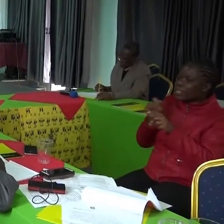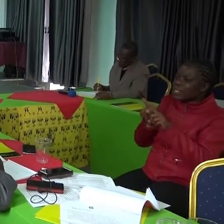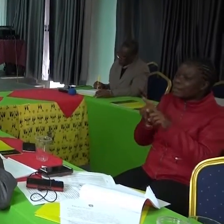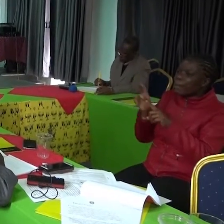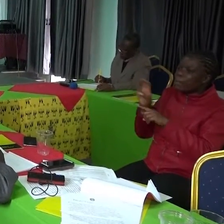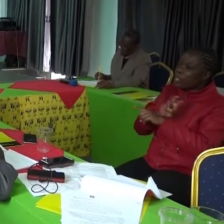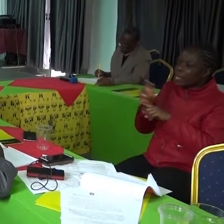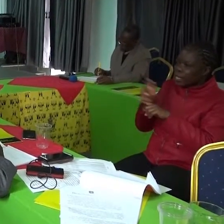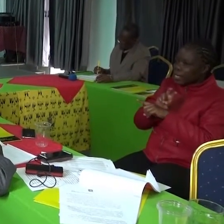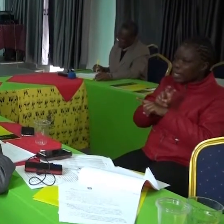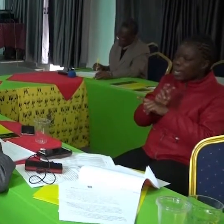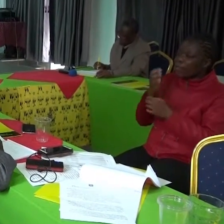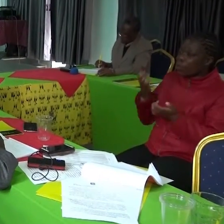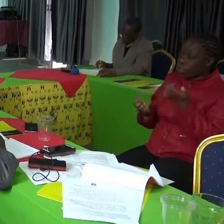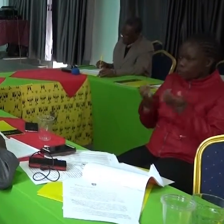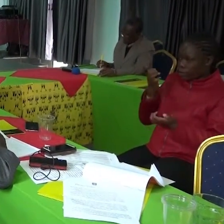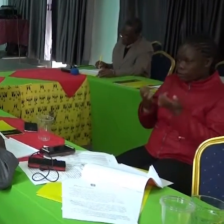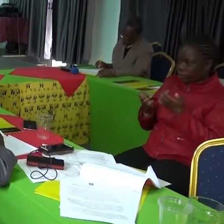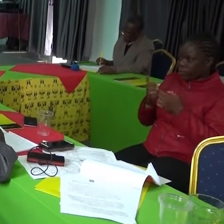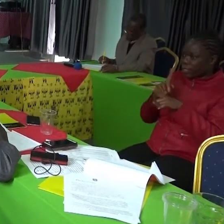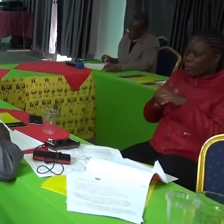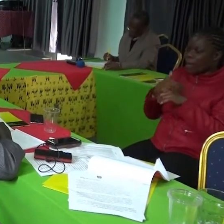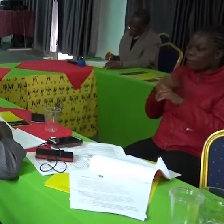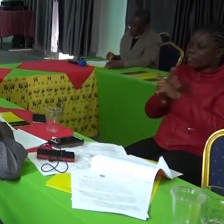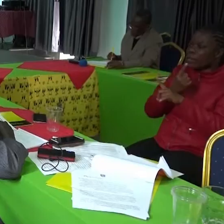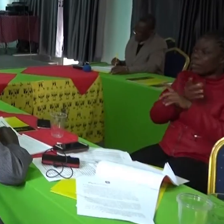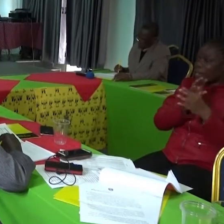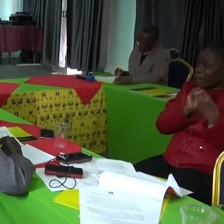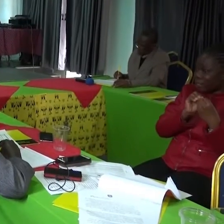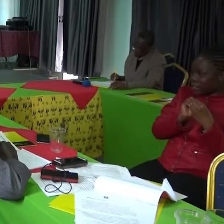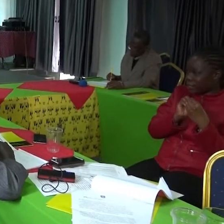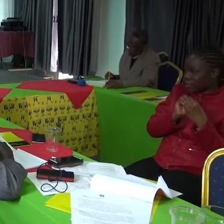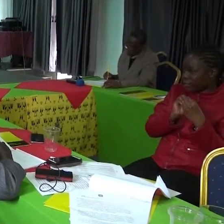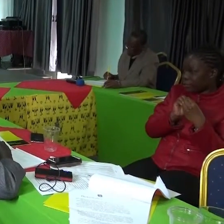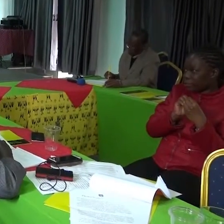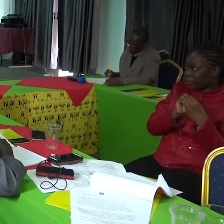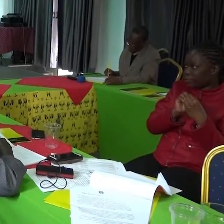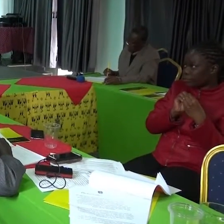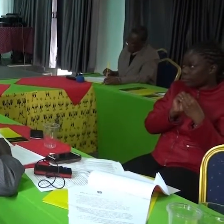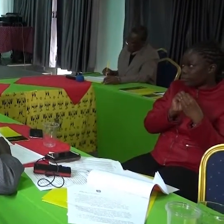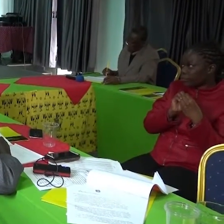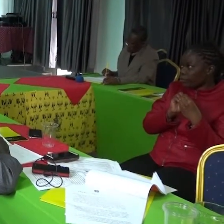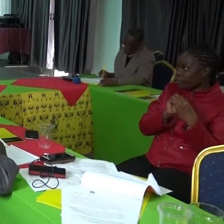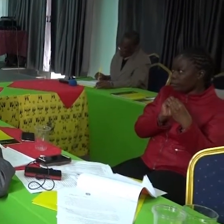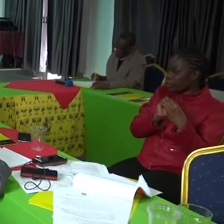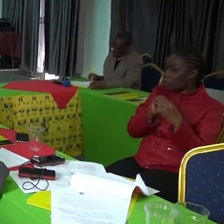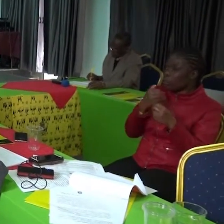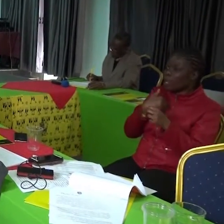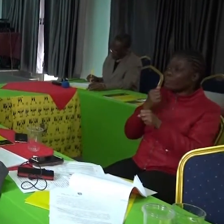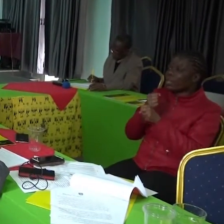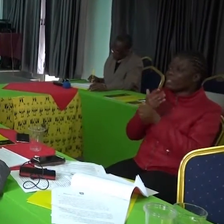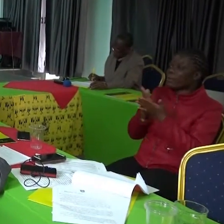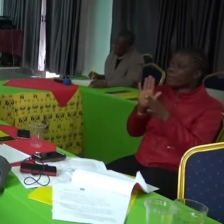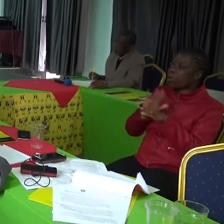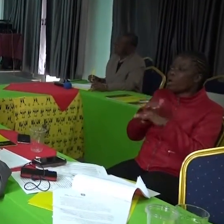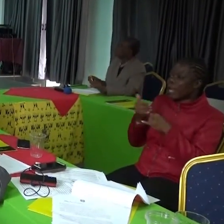evaluation as we go even through the workshops. So we have done something online. So this has